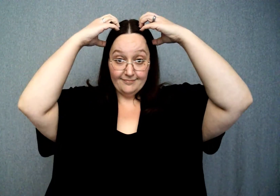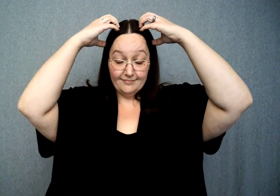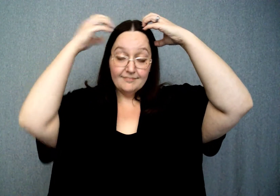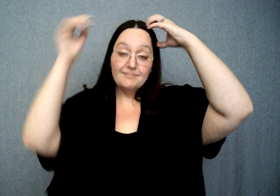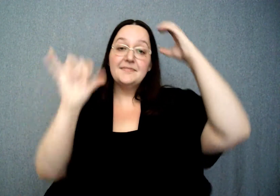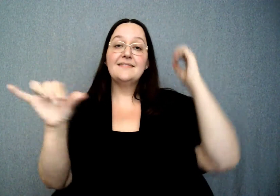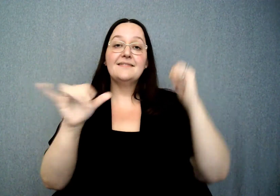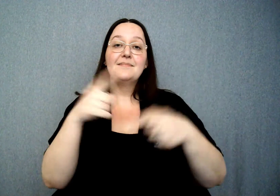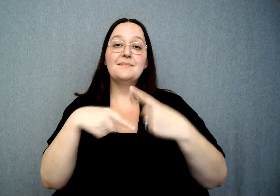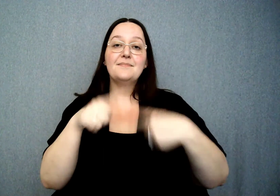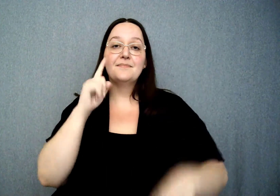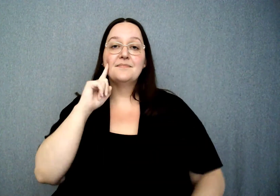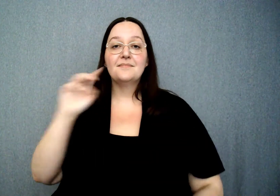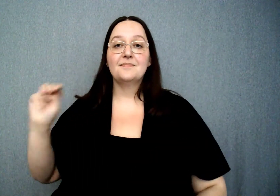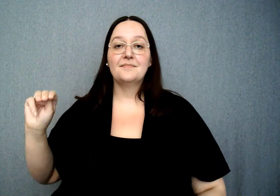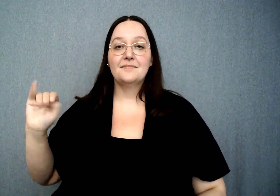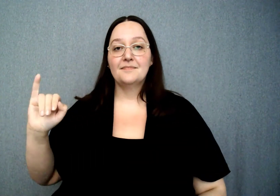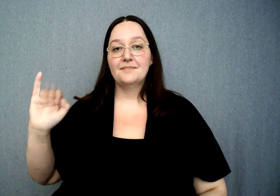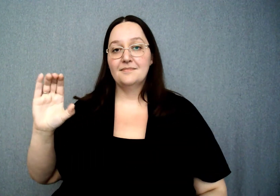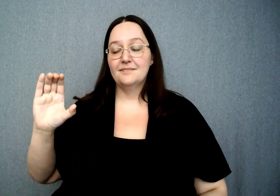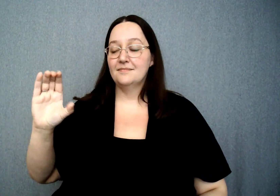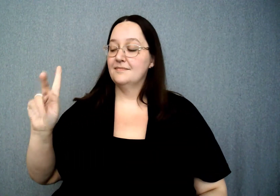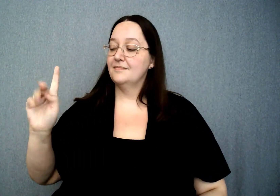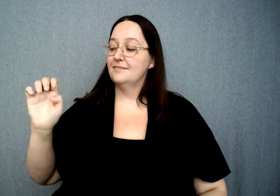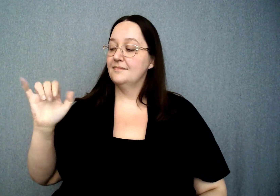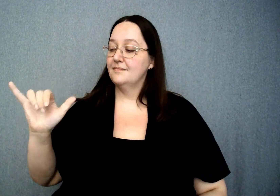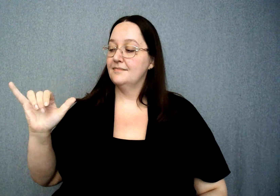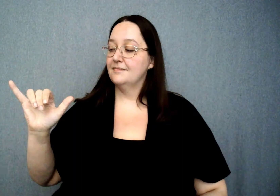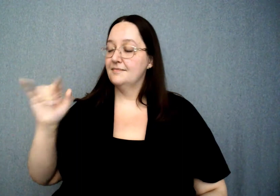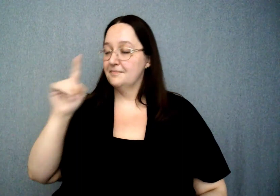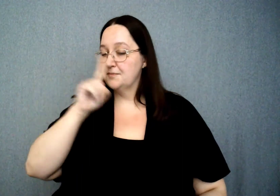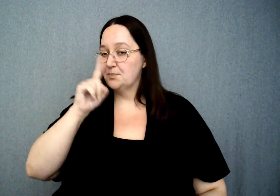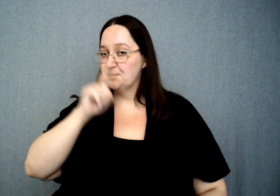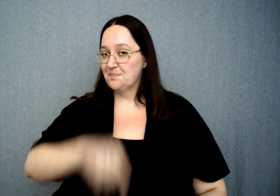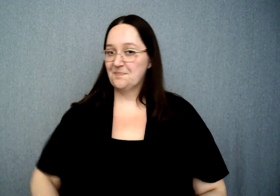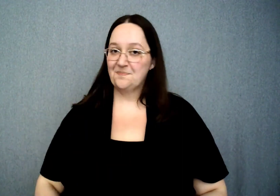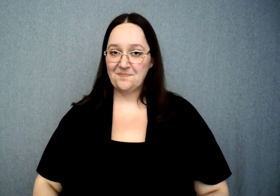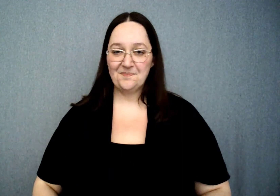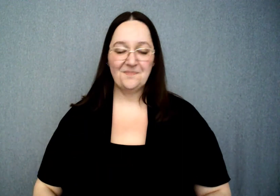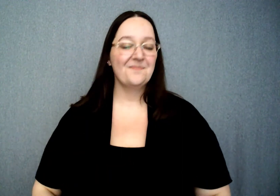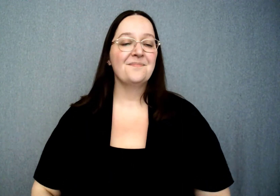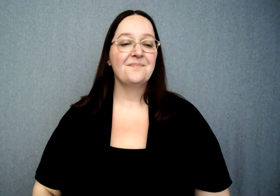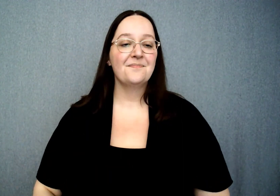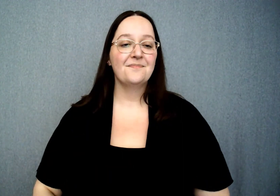This is more used for Mickey Mouse, but you can use this for Disneyland as well.